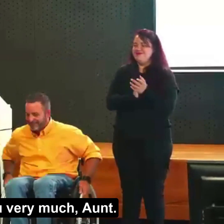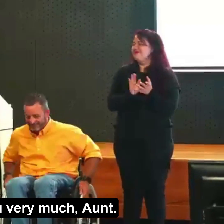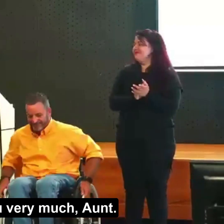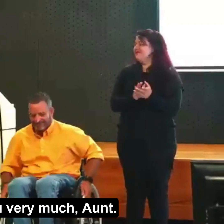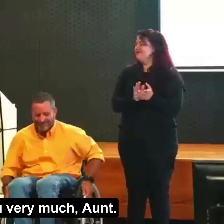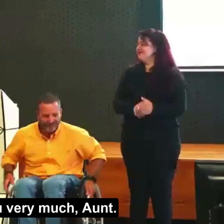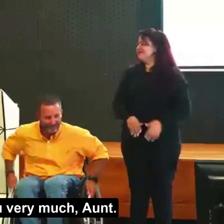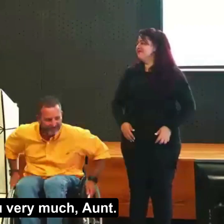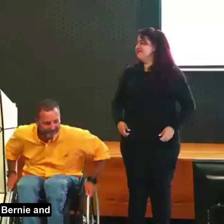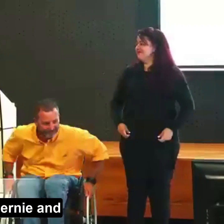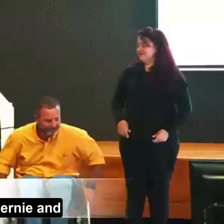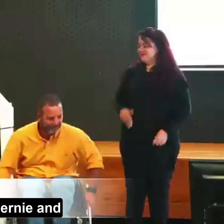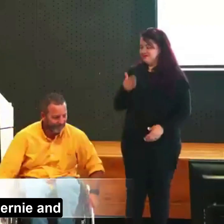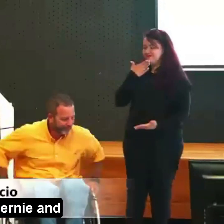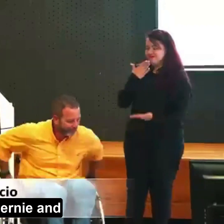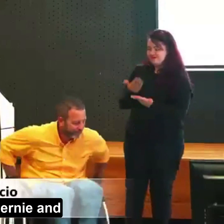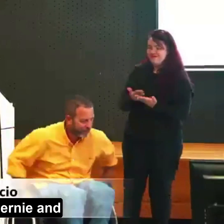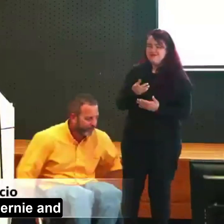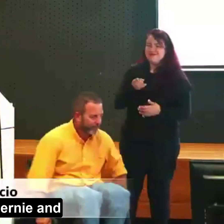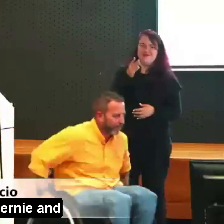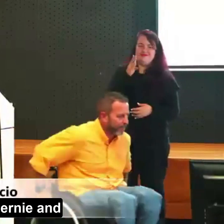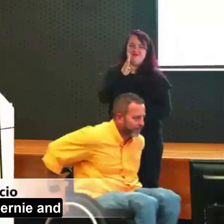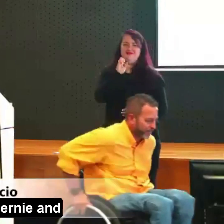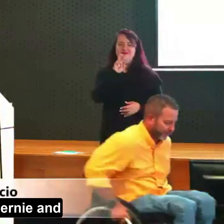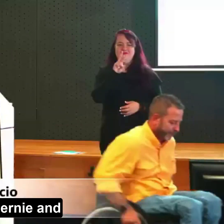Thank you very much, Bernie.